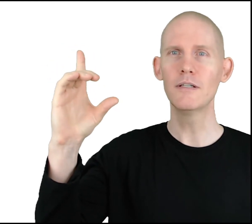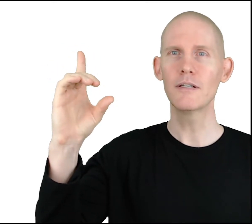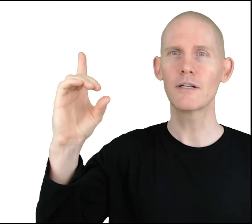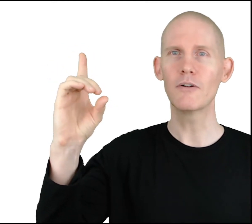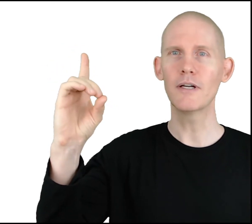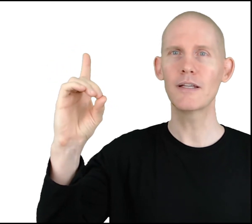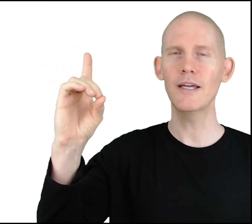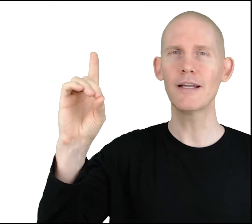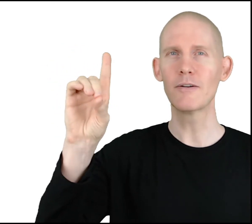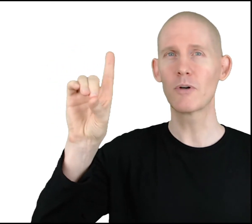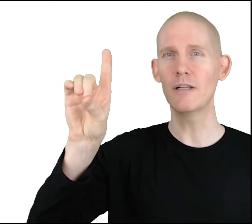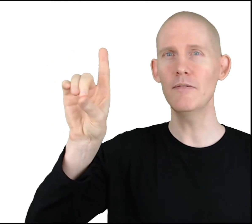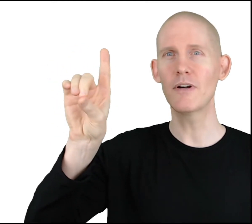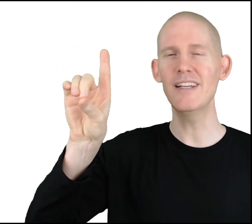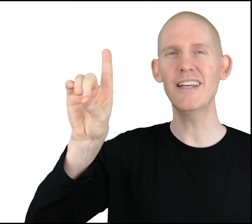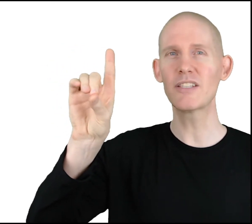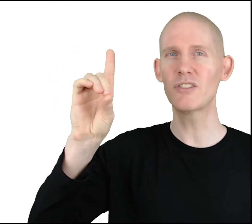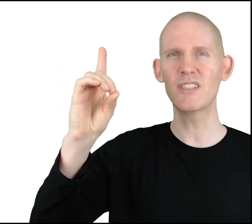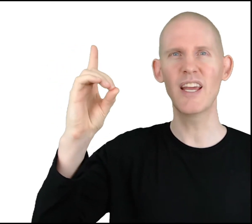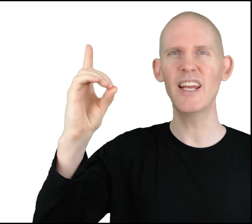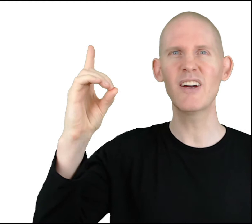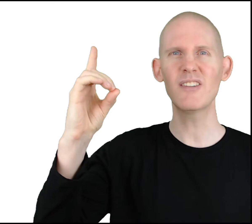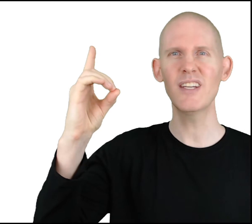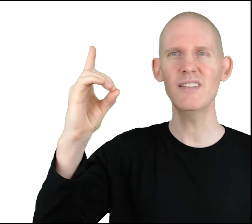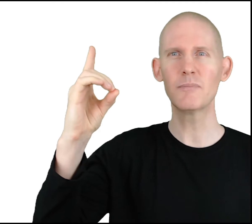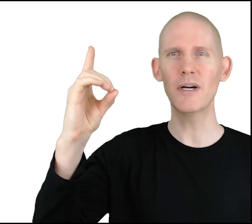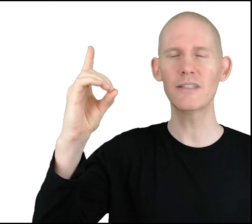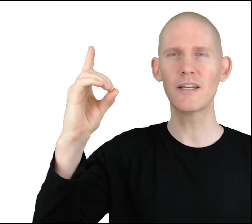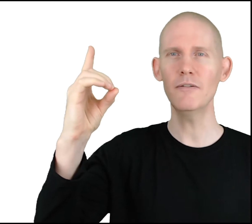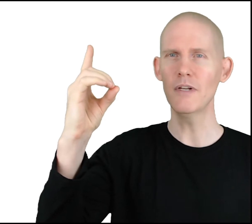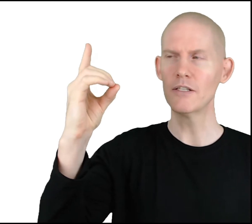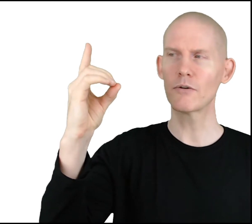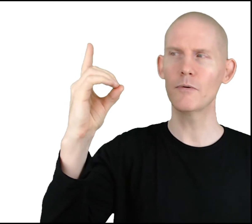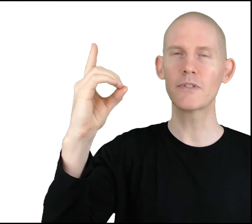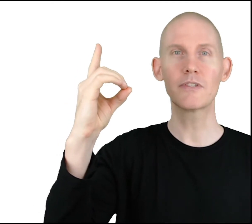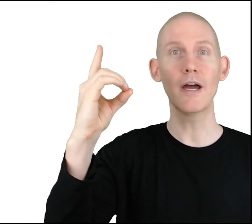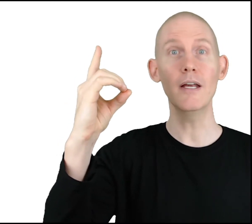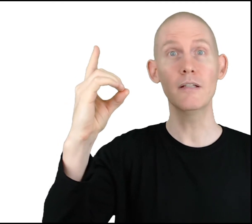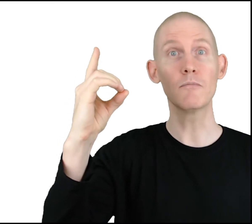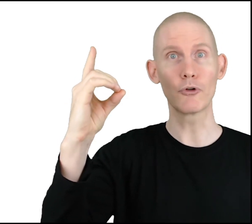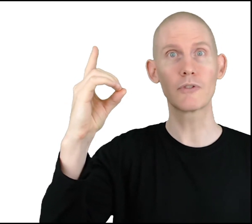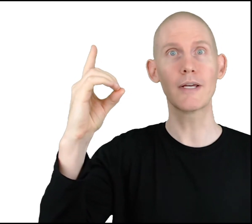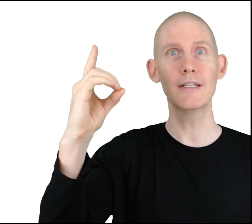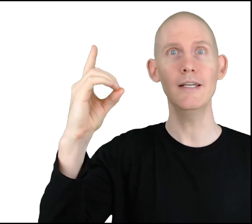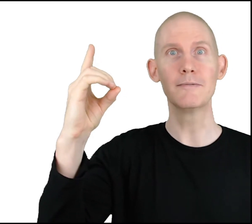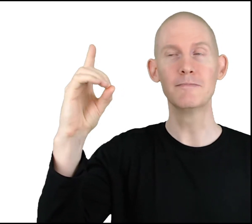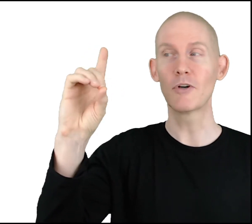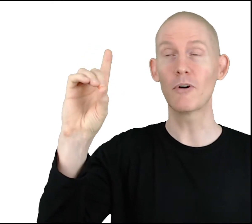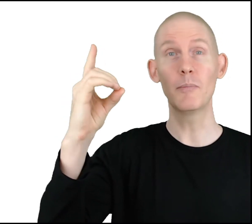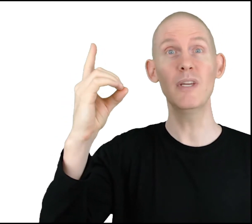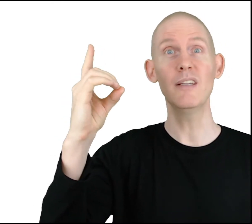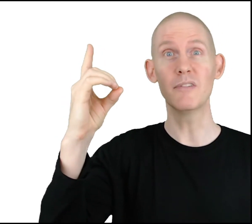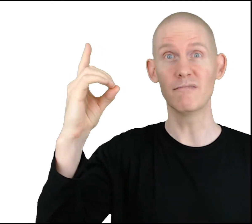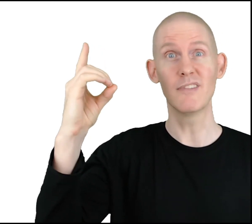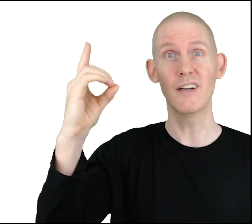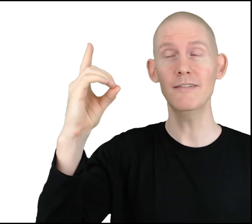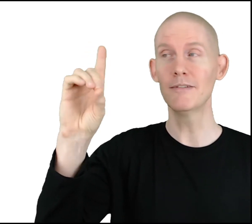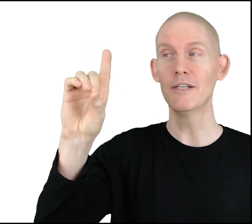Go like that. We're going to leave our index just hanging out there by itself. So from the side, it looks like a D or a B even.